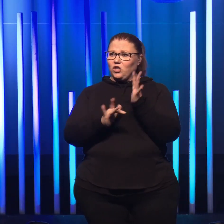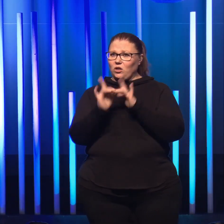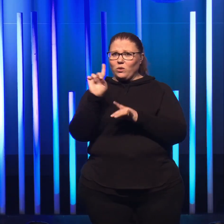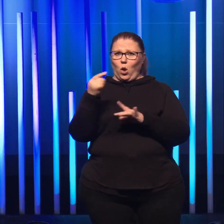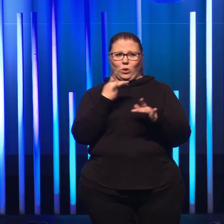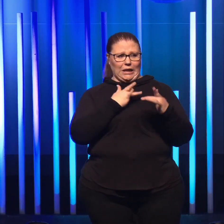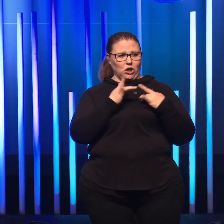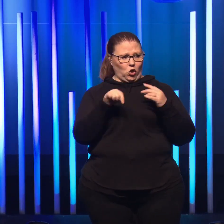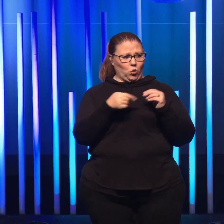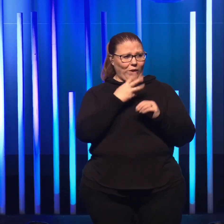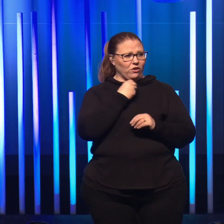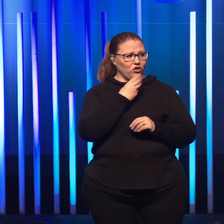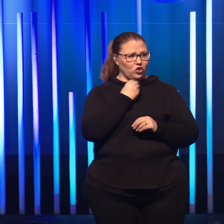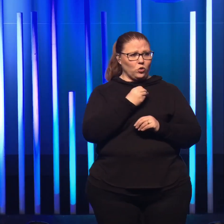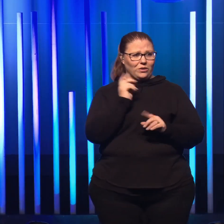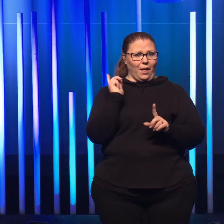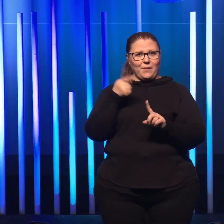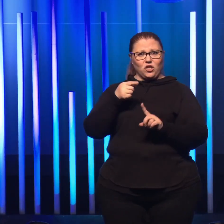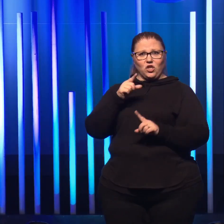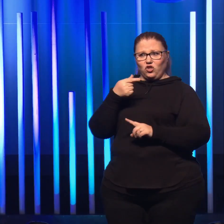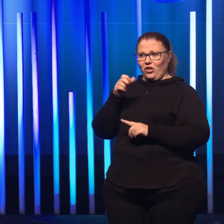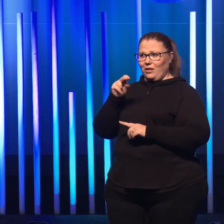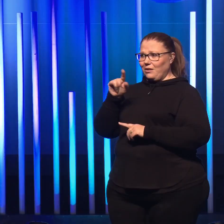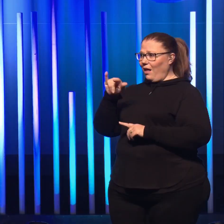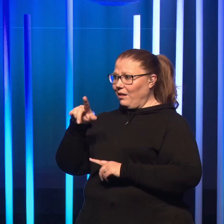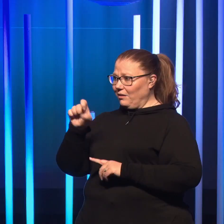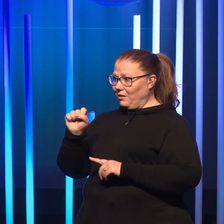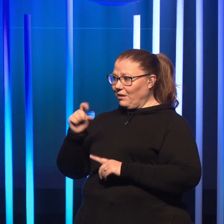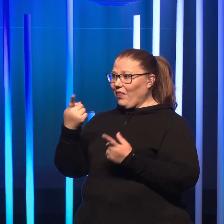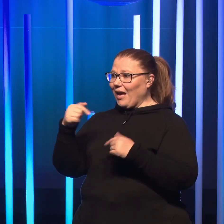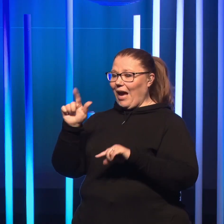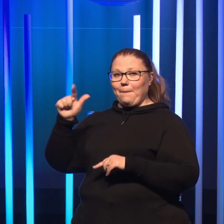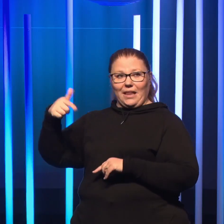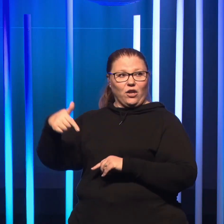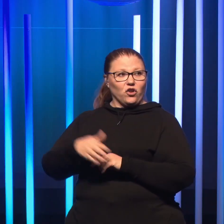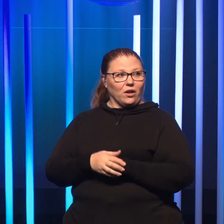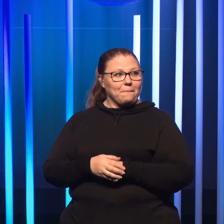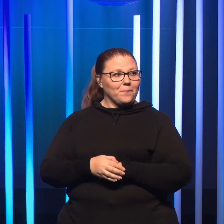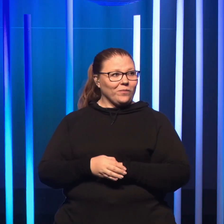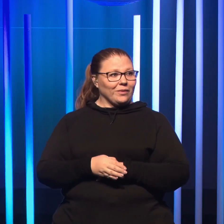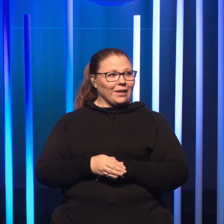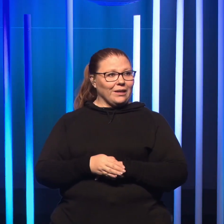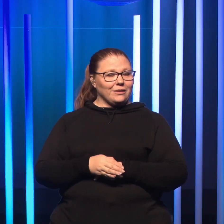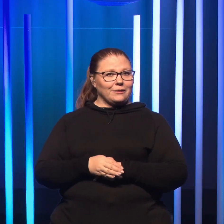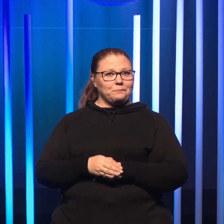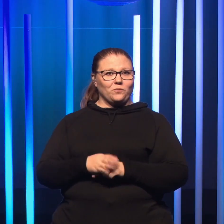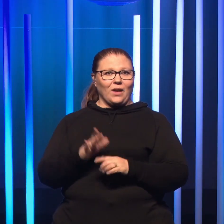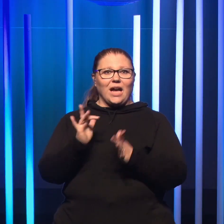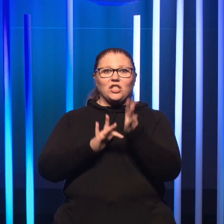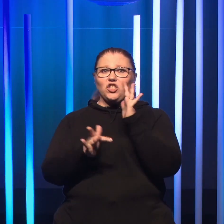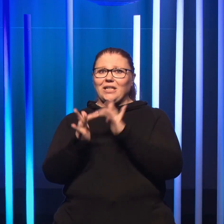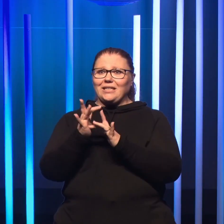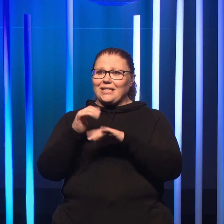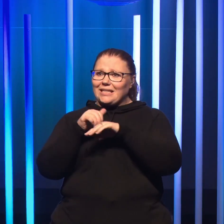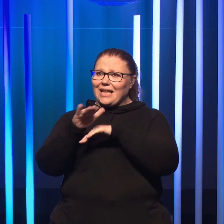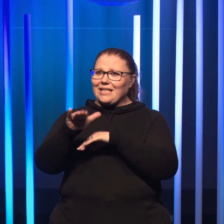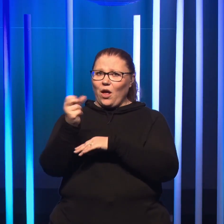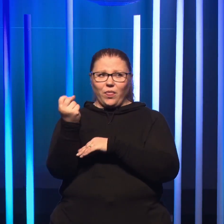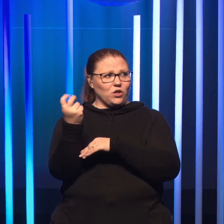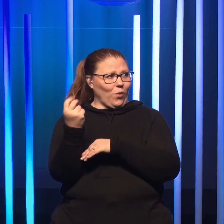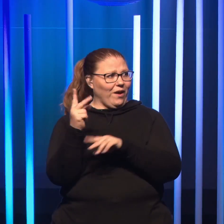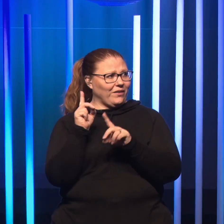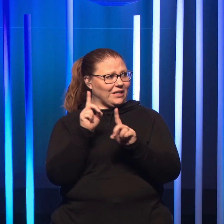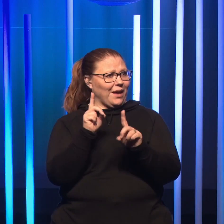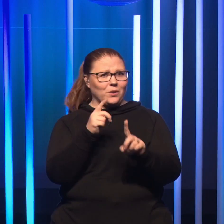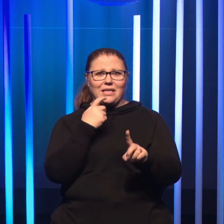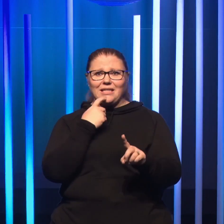the Jews. The mission to the Gentile came later. It gets imposed back in, but Jesus, he sends out the 12, right? And